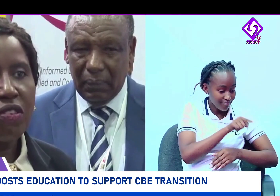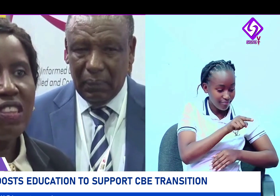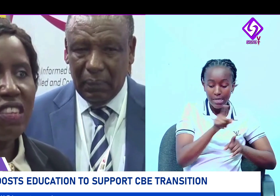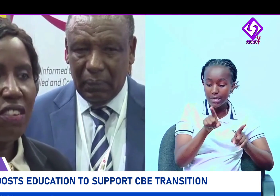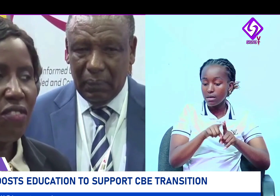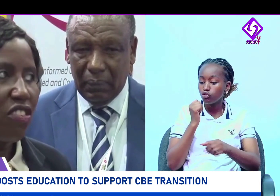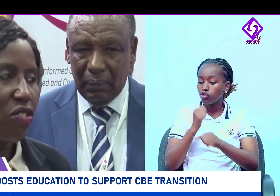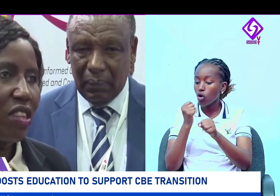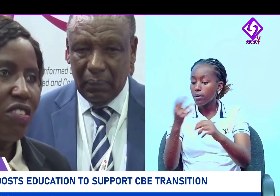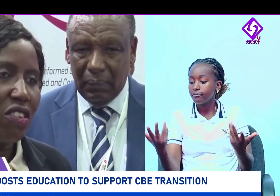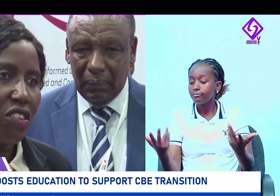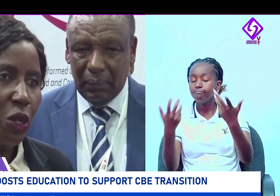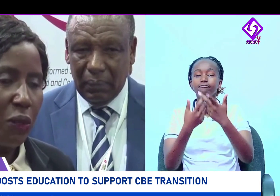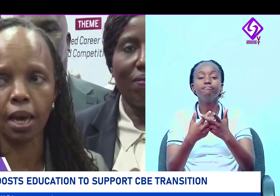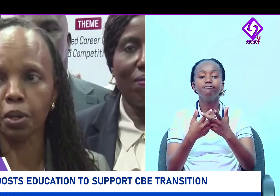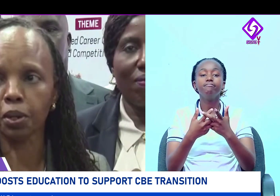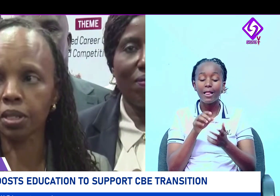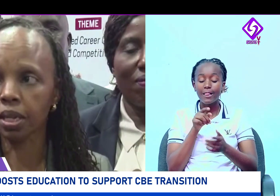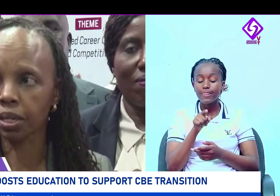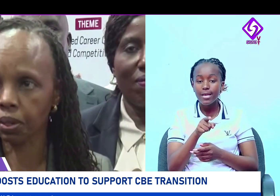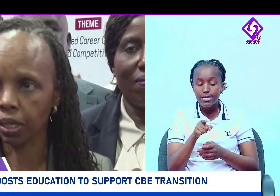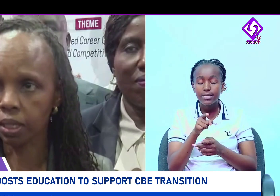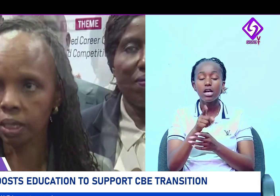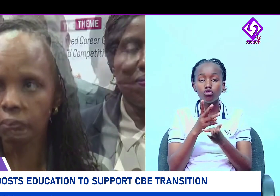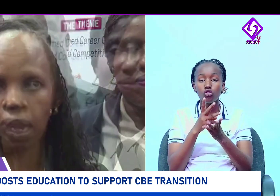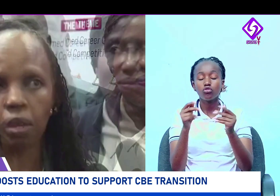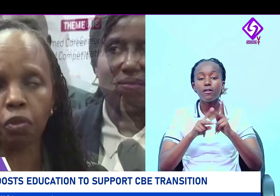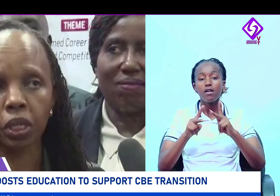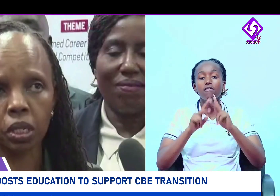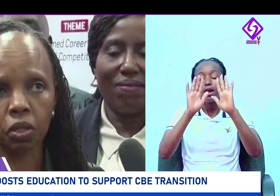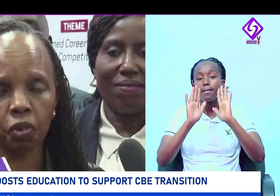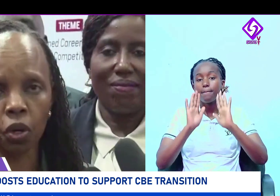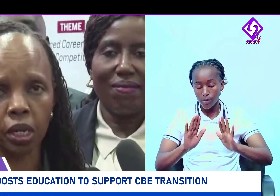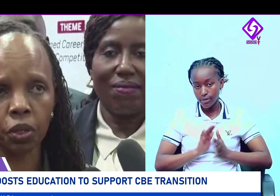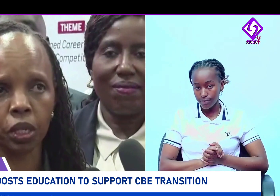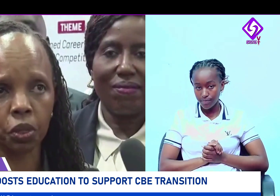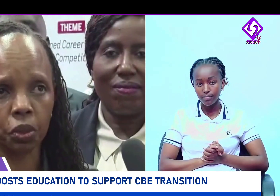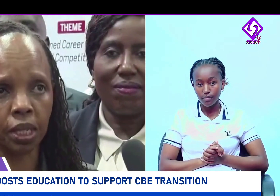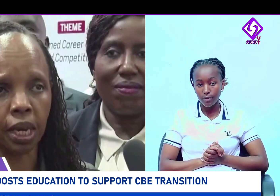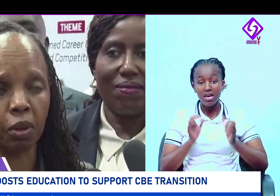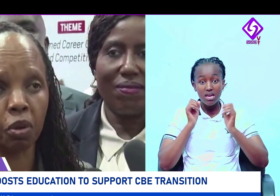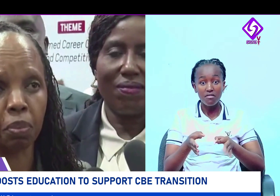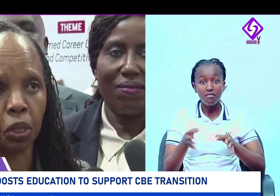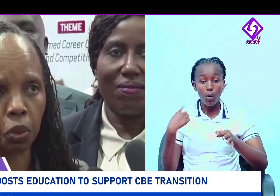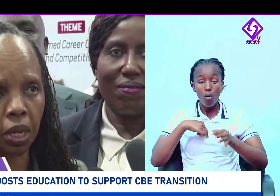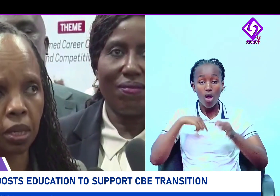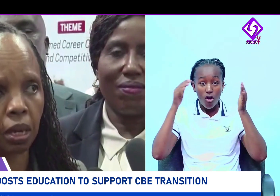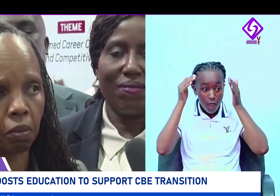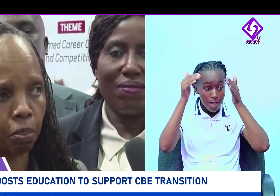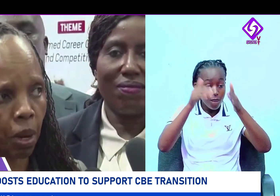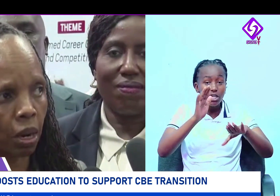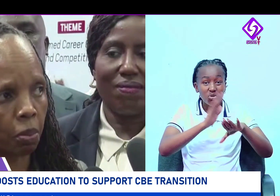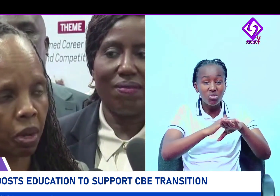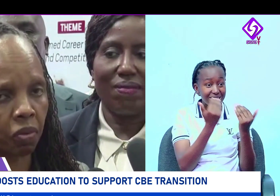this intervention is critical. And not the grades. If we just focus on the students like we've been doing in the